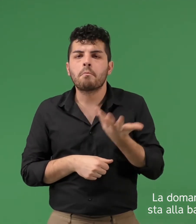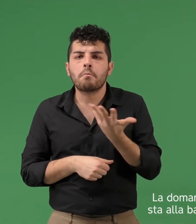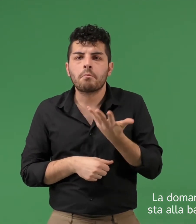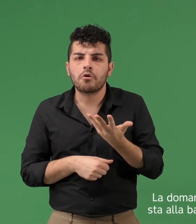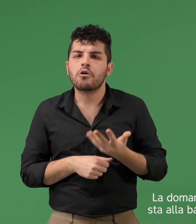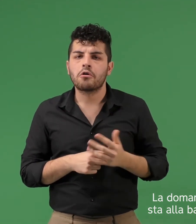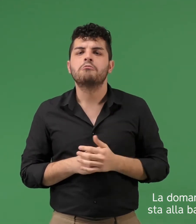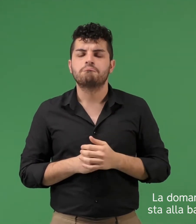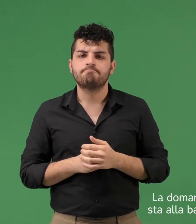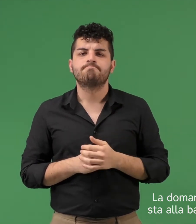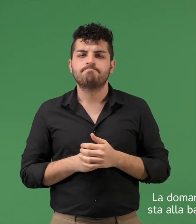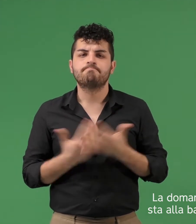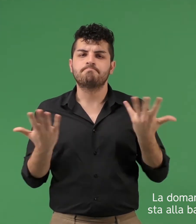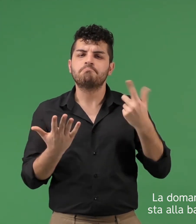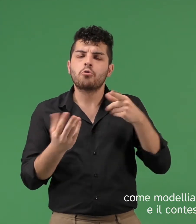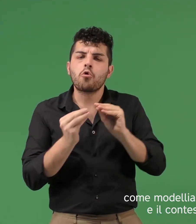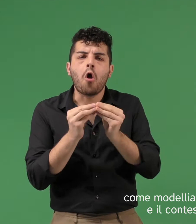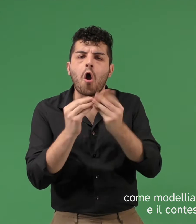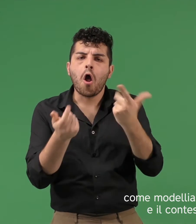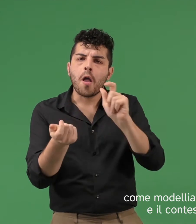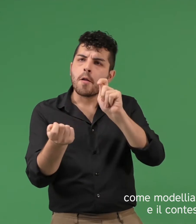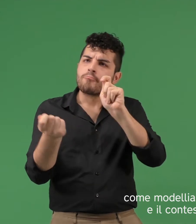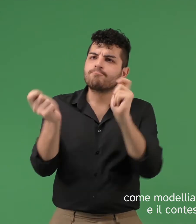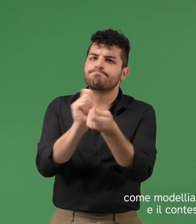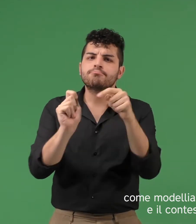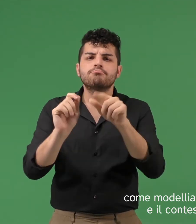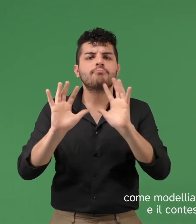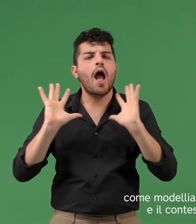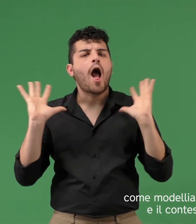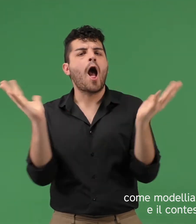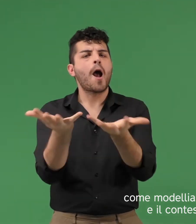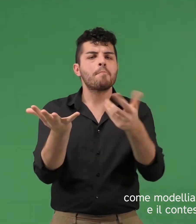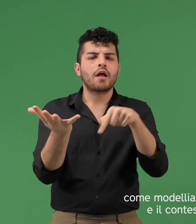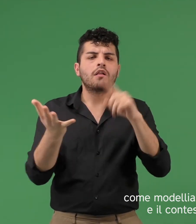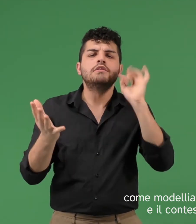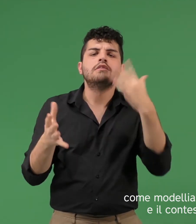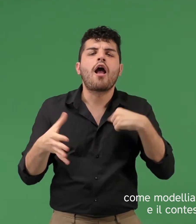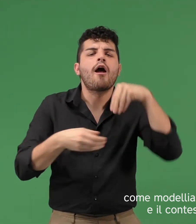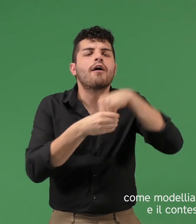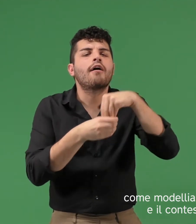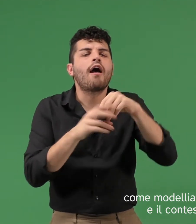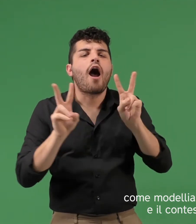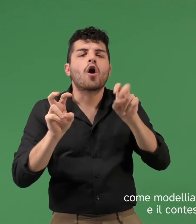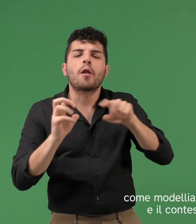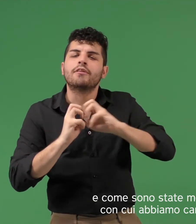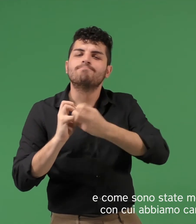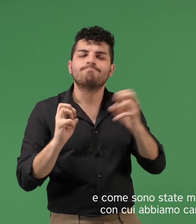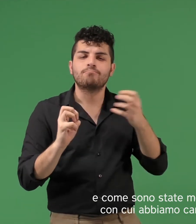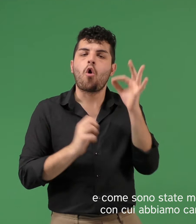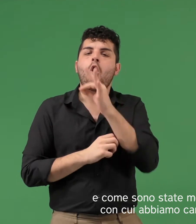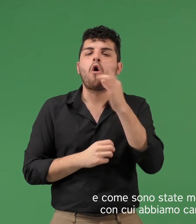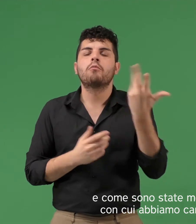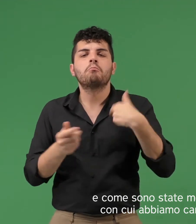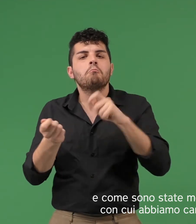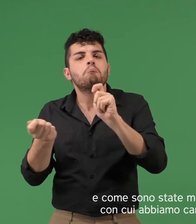it has to do with how do humans shape our environment? How do we change our environments? And